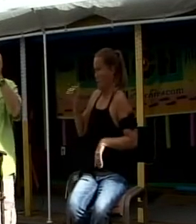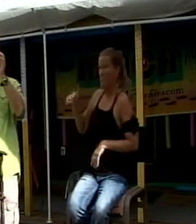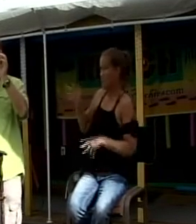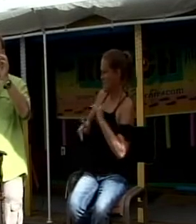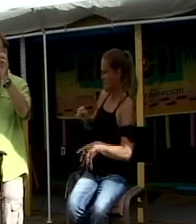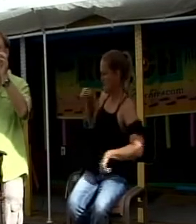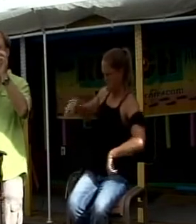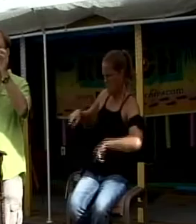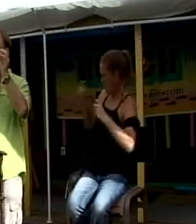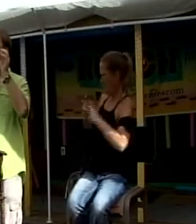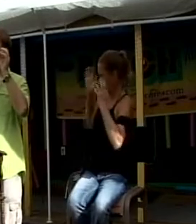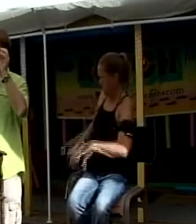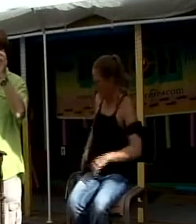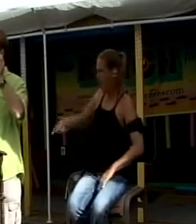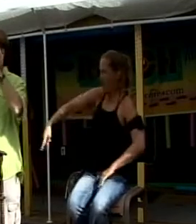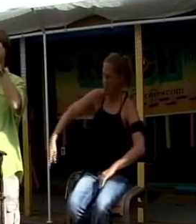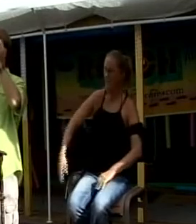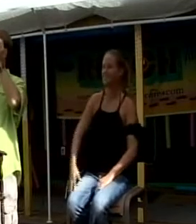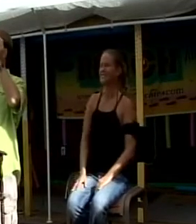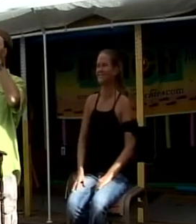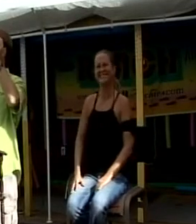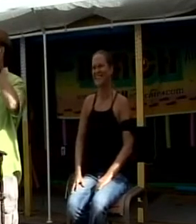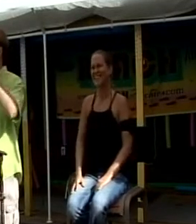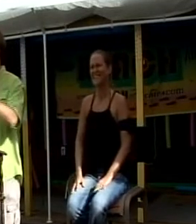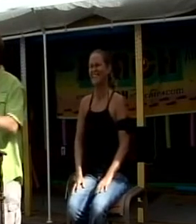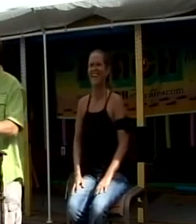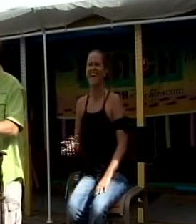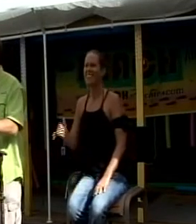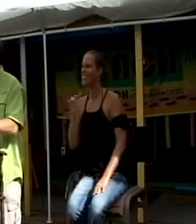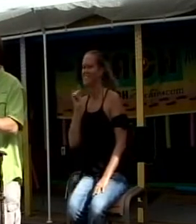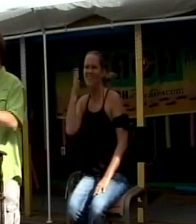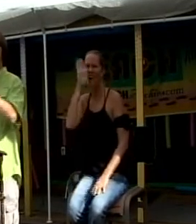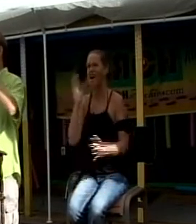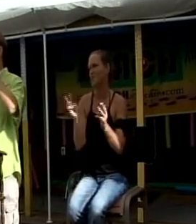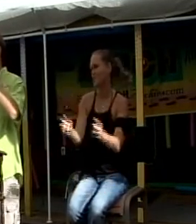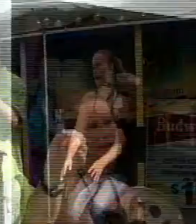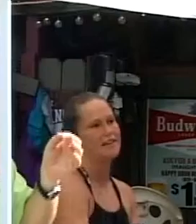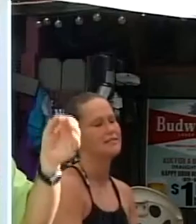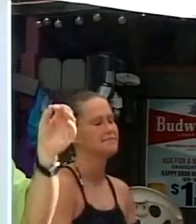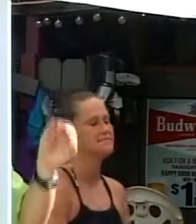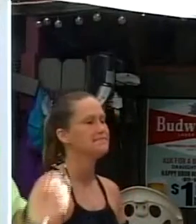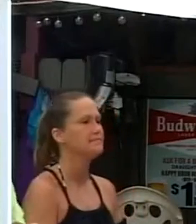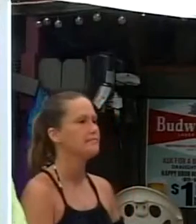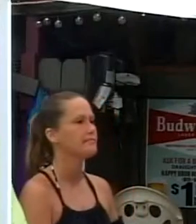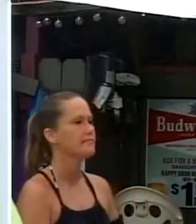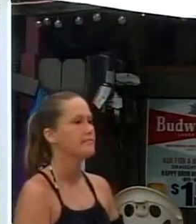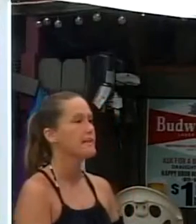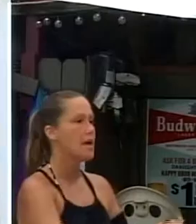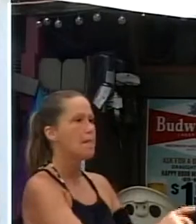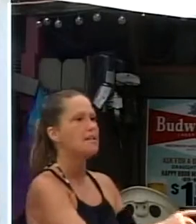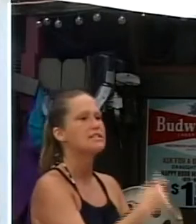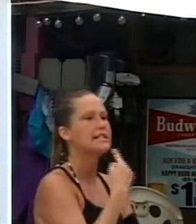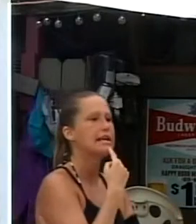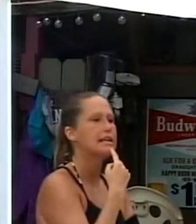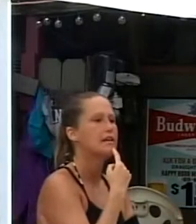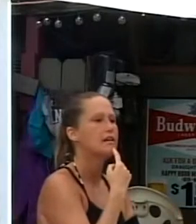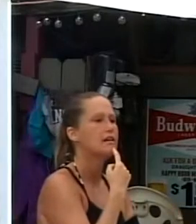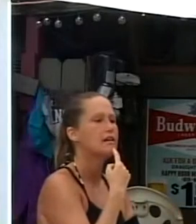As Jesus came, Peter said, for the remission, the taking away of